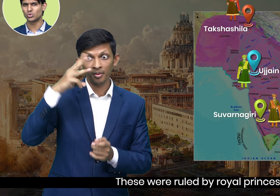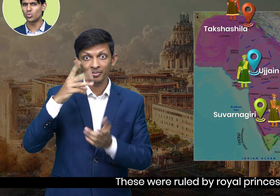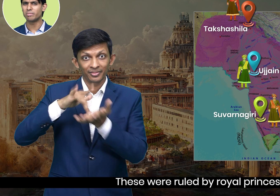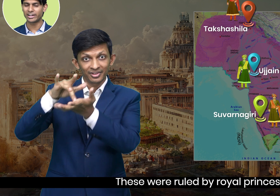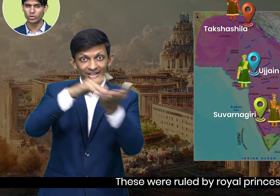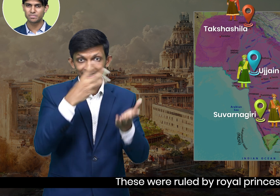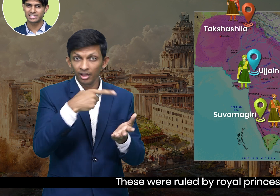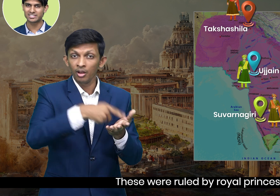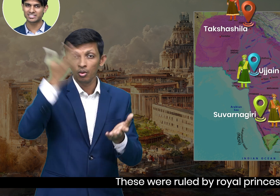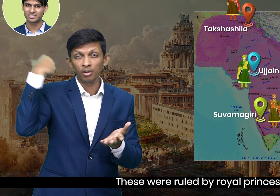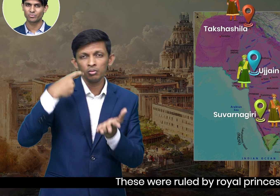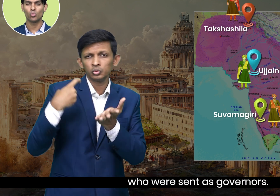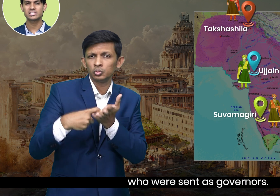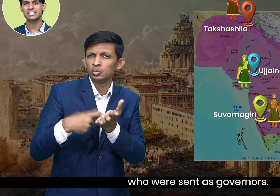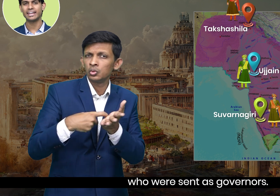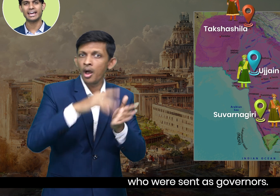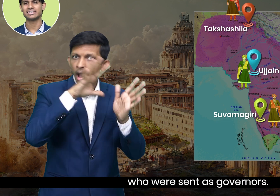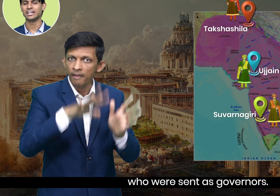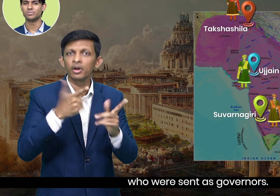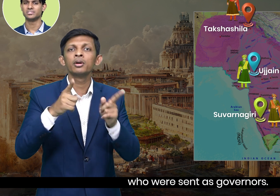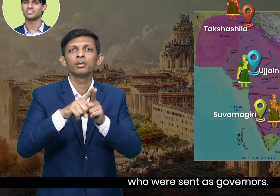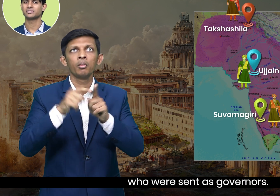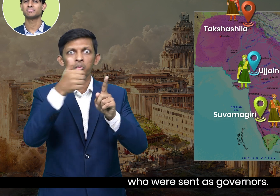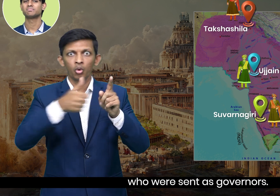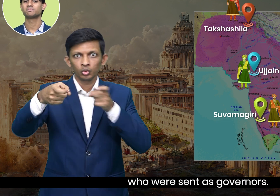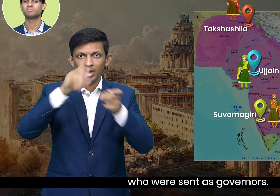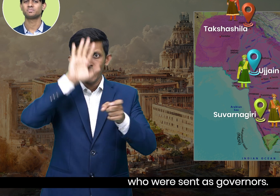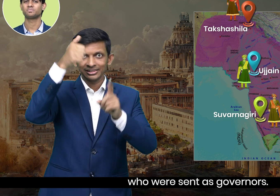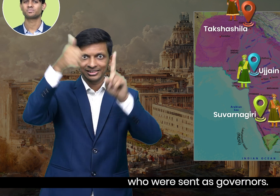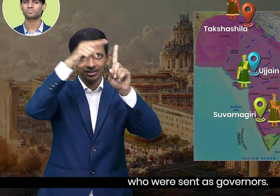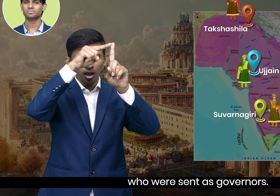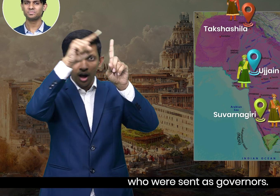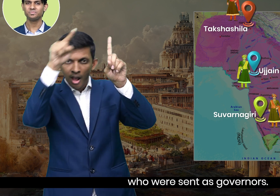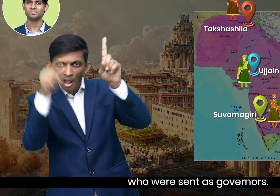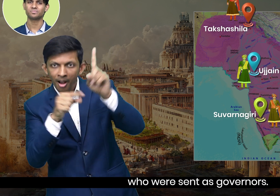These were ruled by royal princes who were sent as governors.